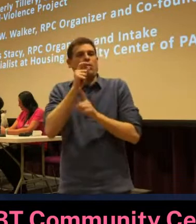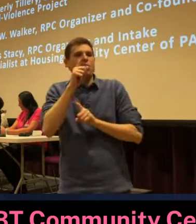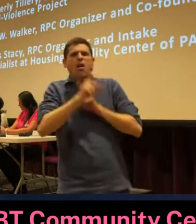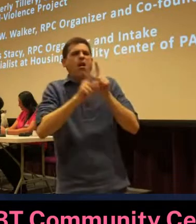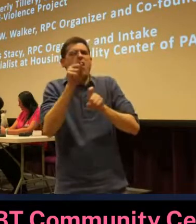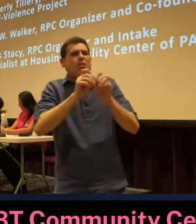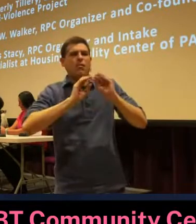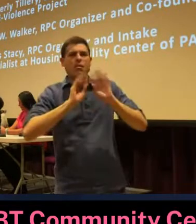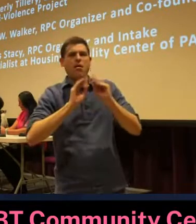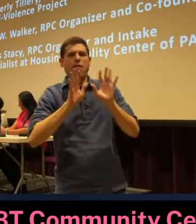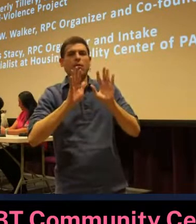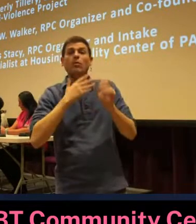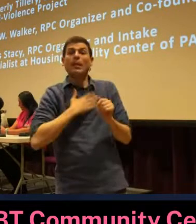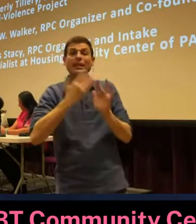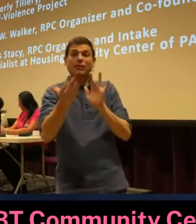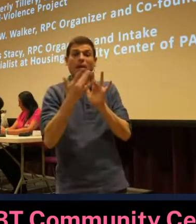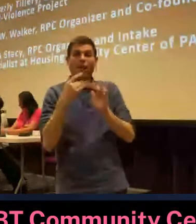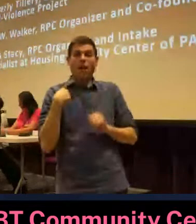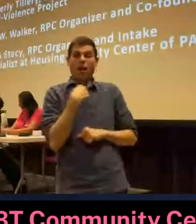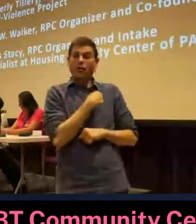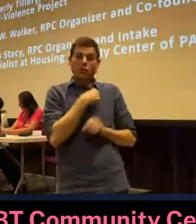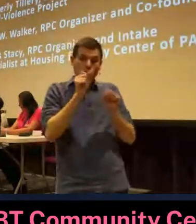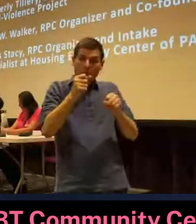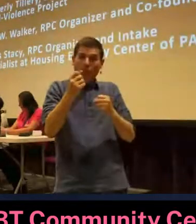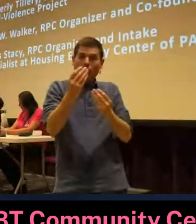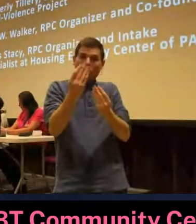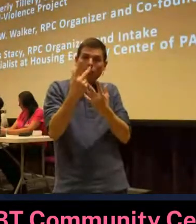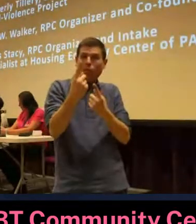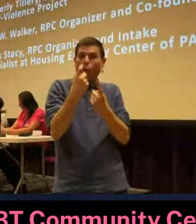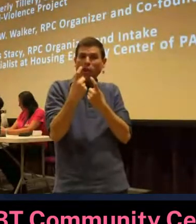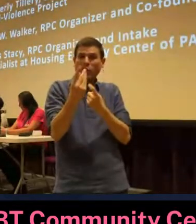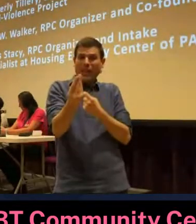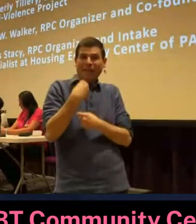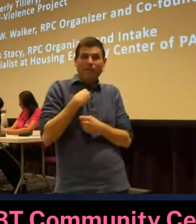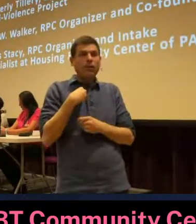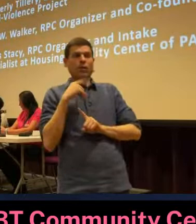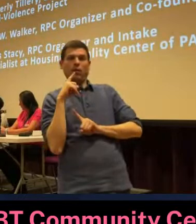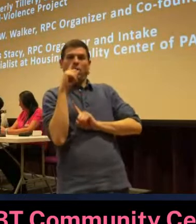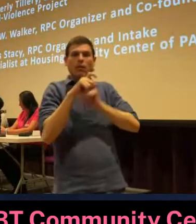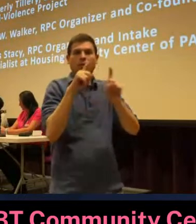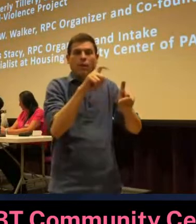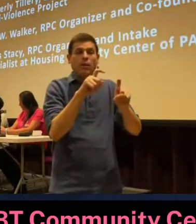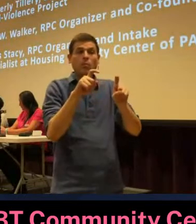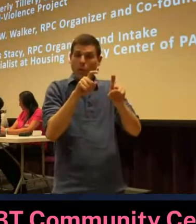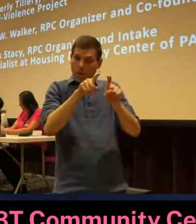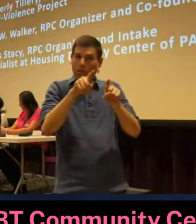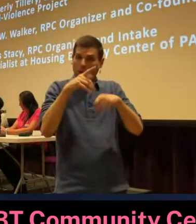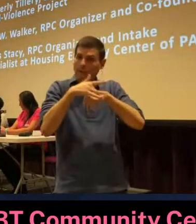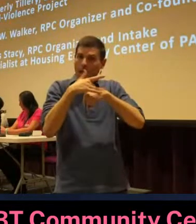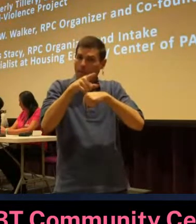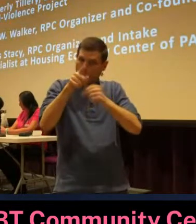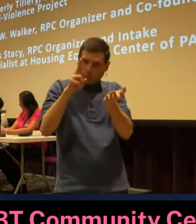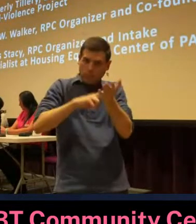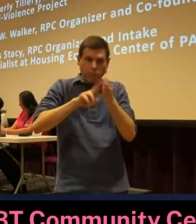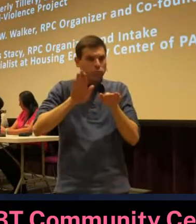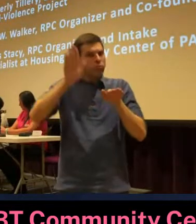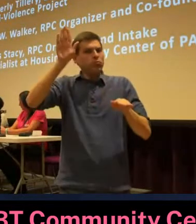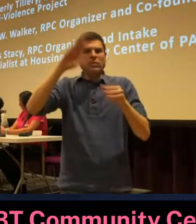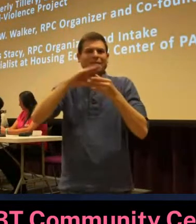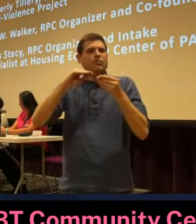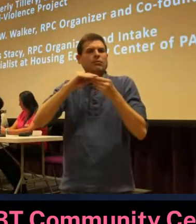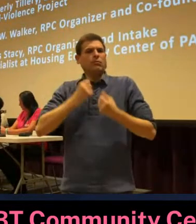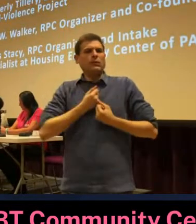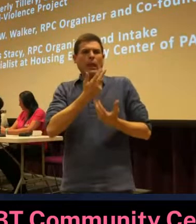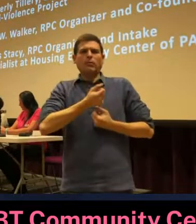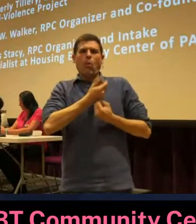Reach out to me or reach out to us and we can fill you in. But they are still signing up people to give testimony. Definitely the people in